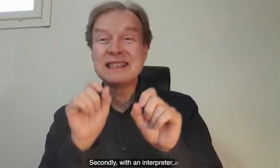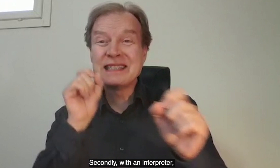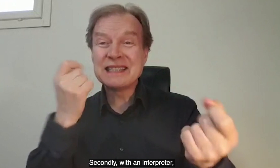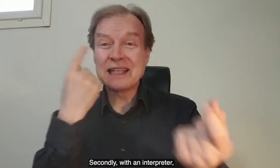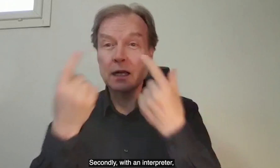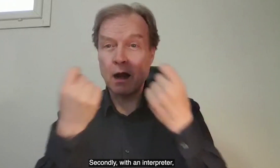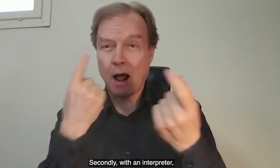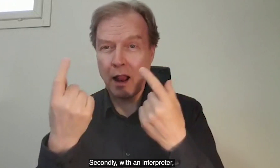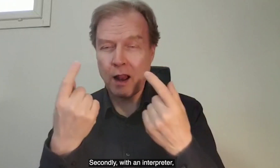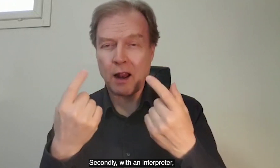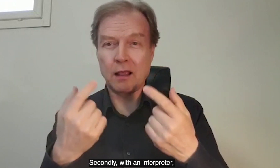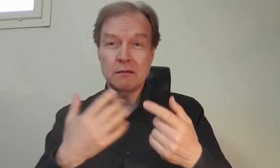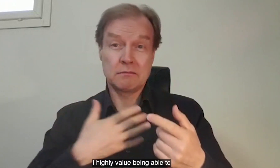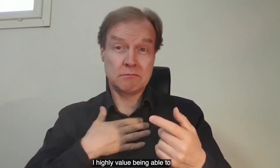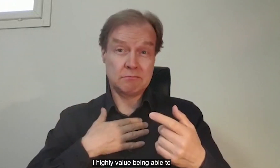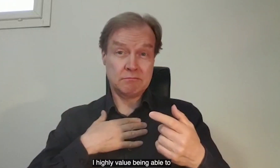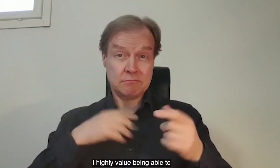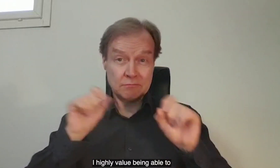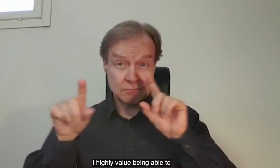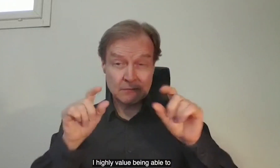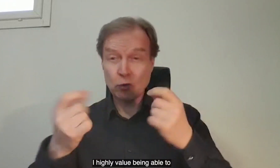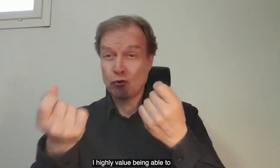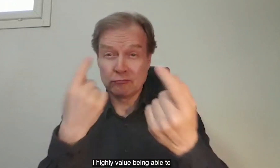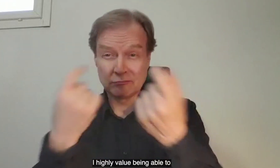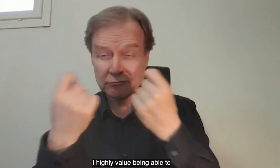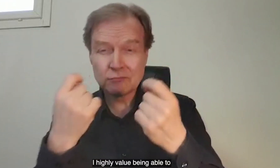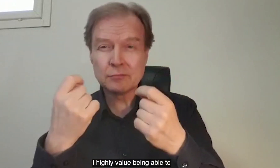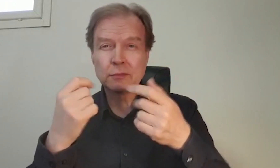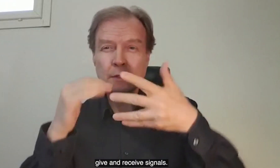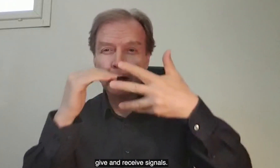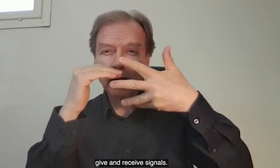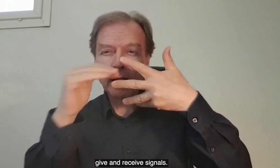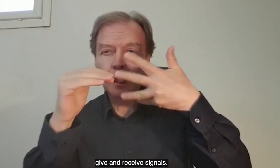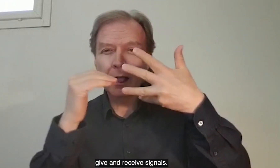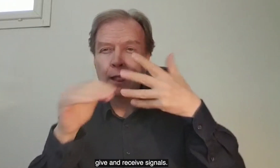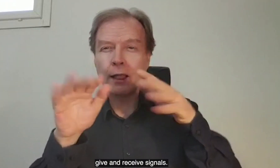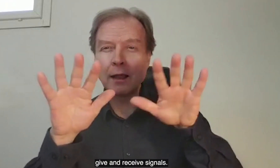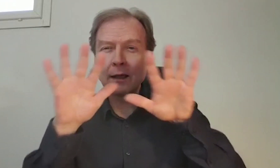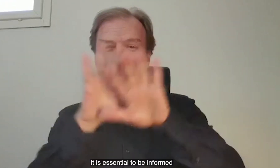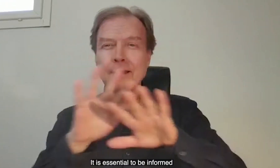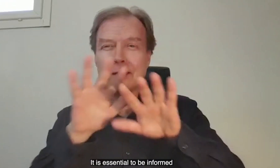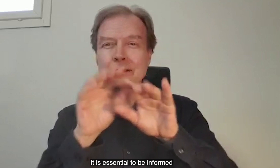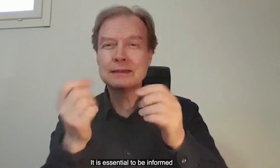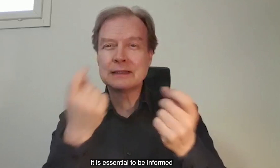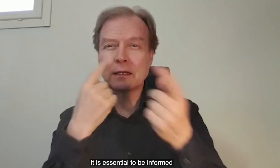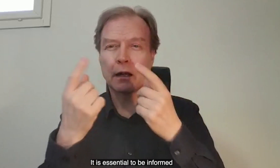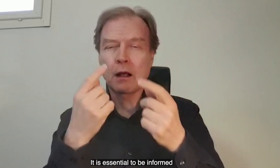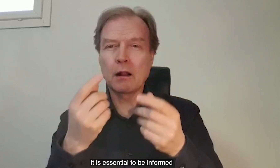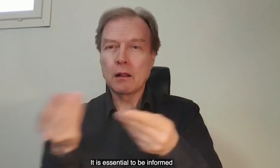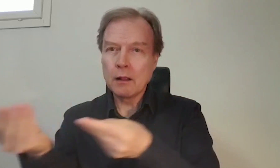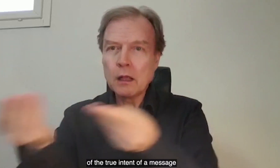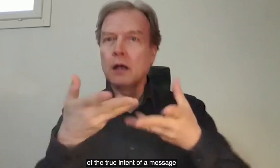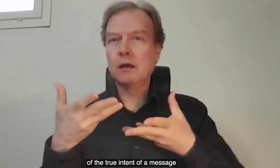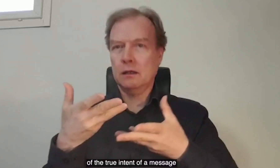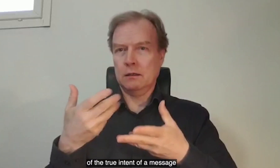optimal results. Secondly, with an interpreter, I highly value being able to give and receive signals. It